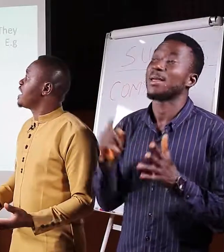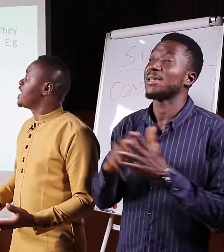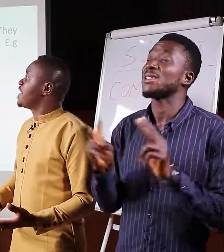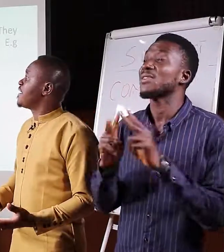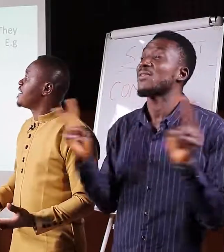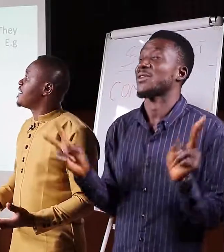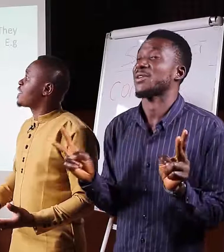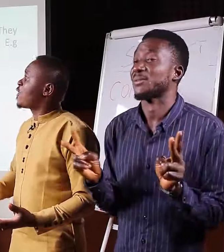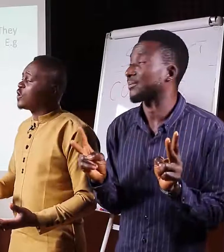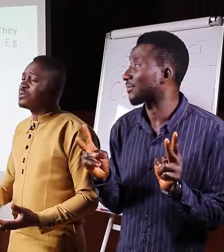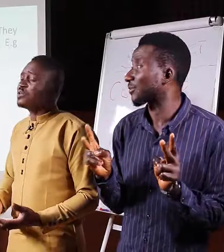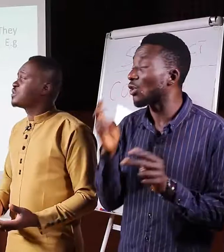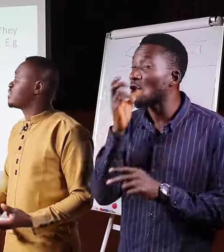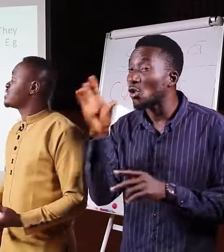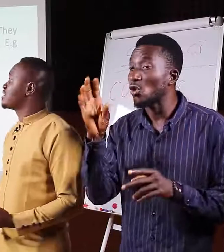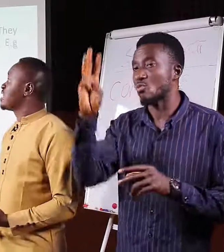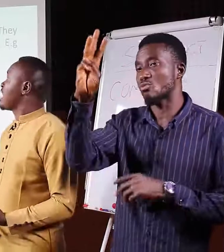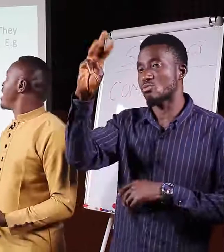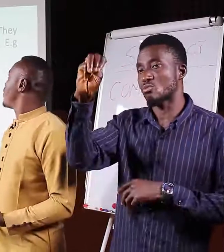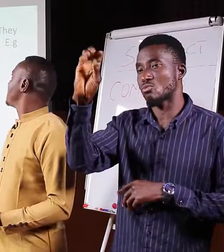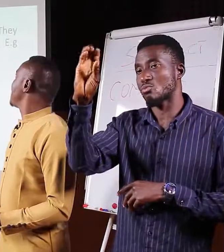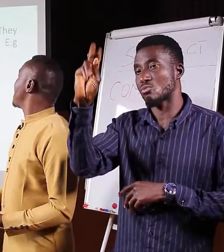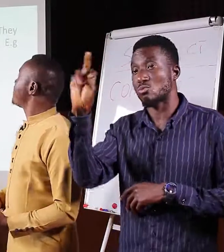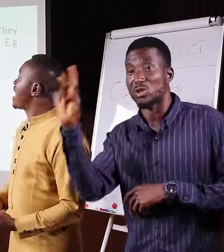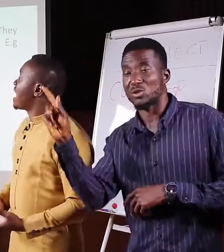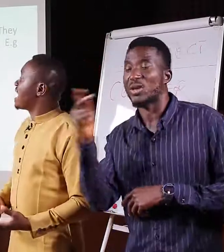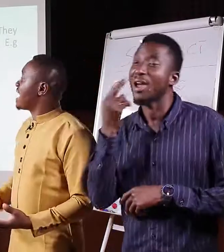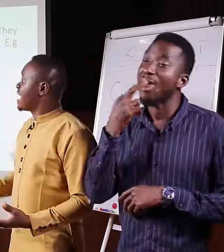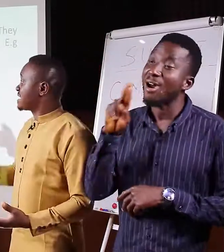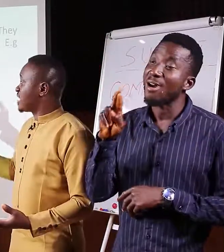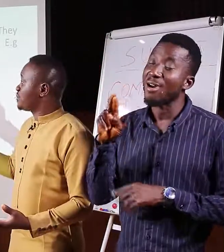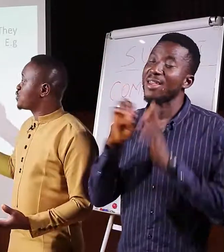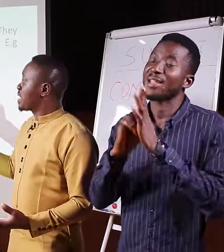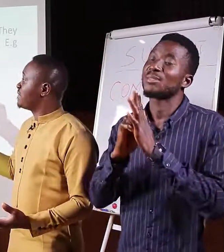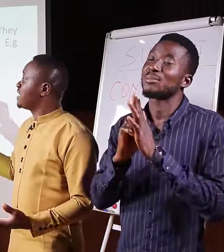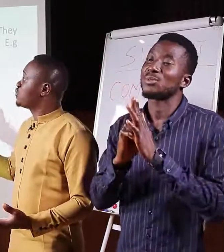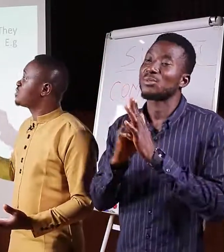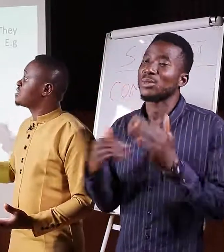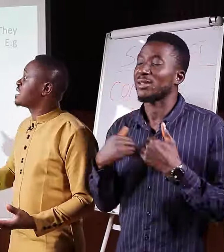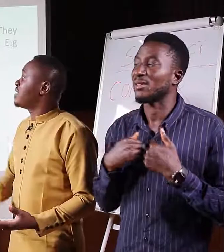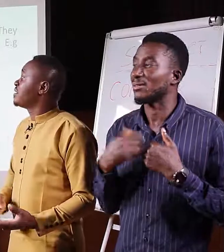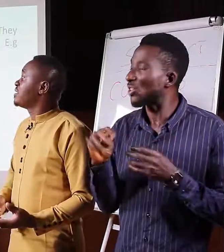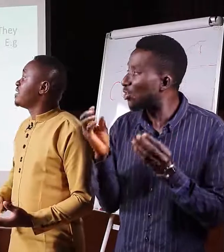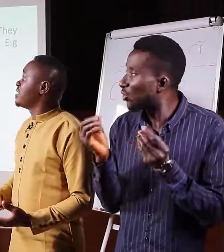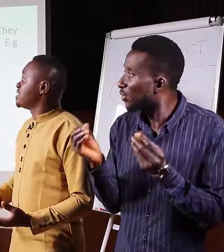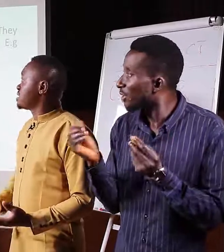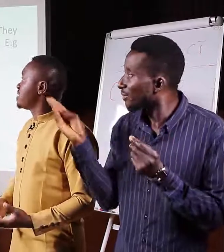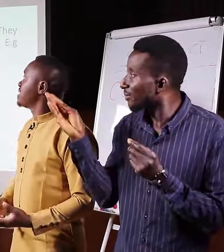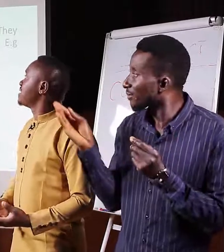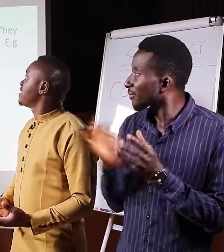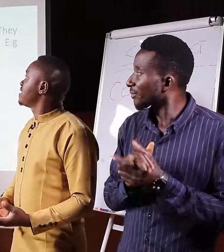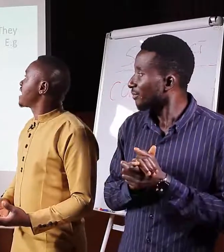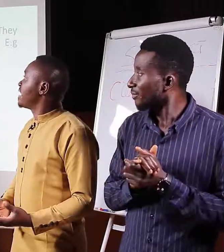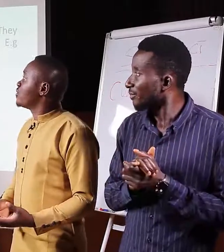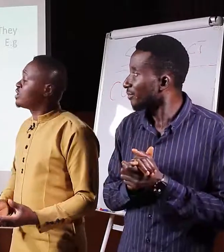very colored monitors are what? Are examples. We have the liquid crystal